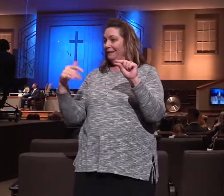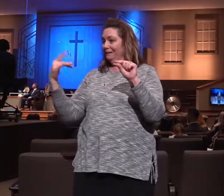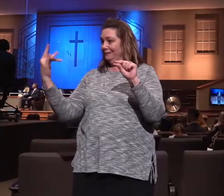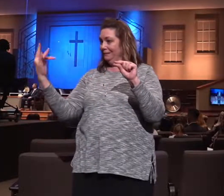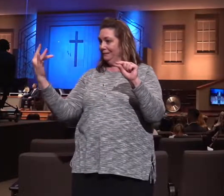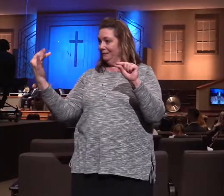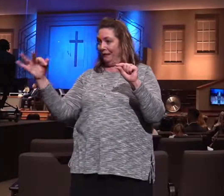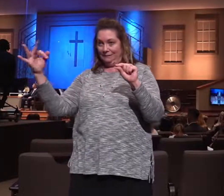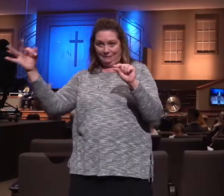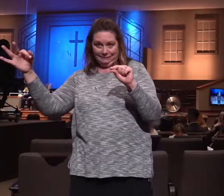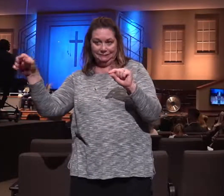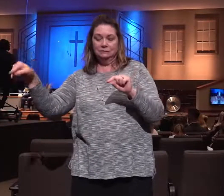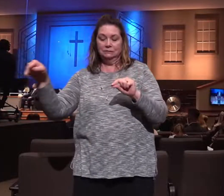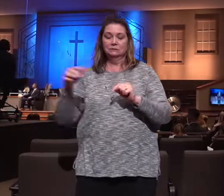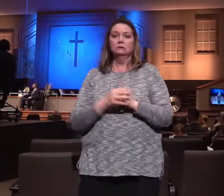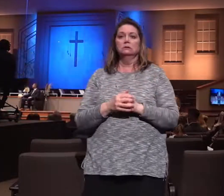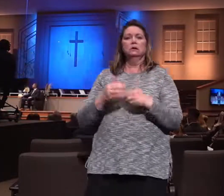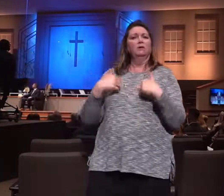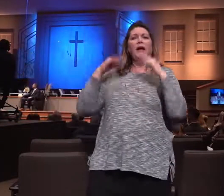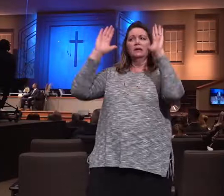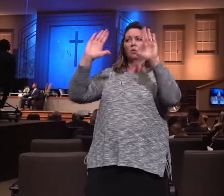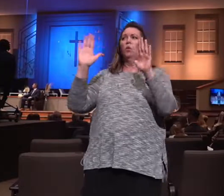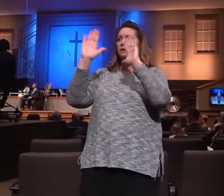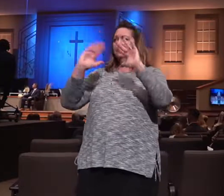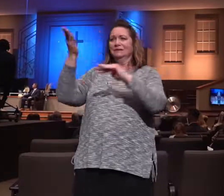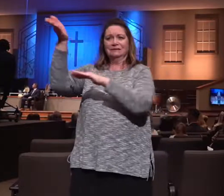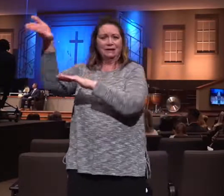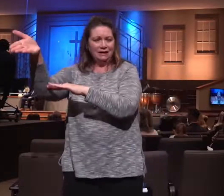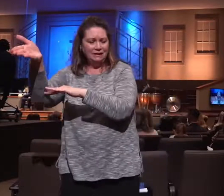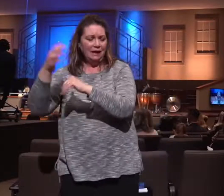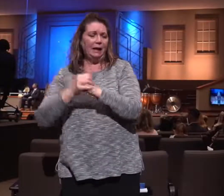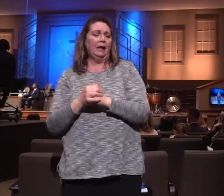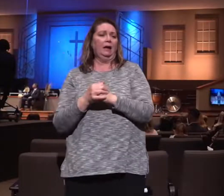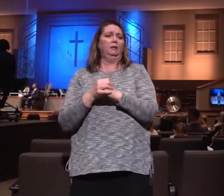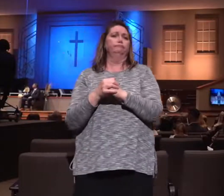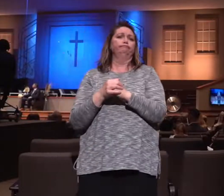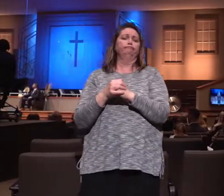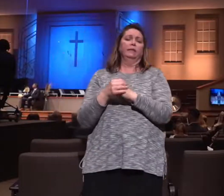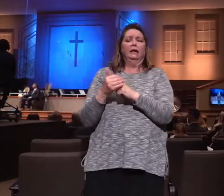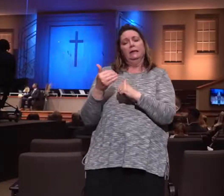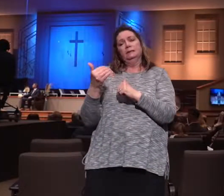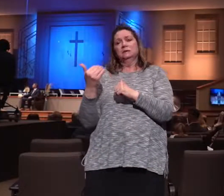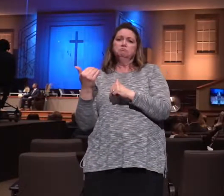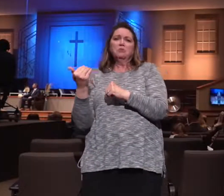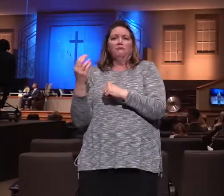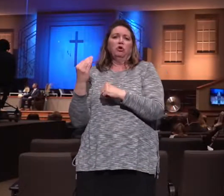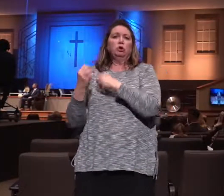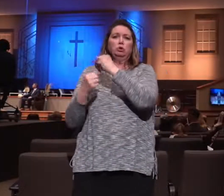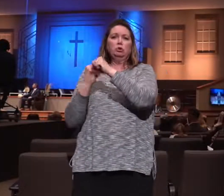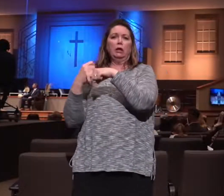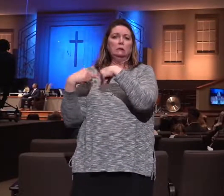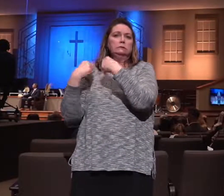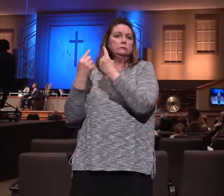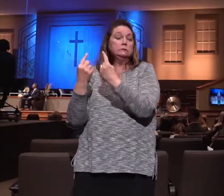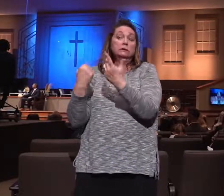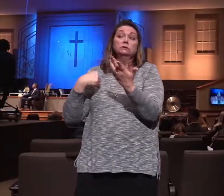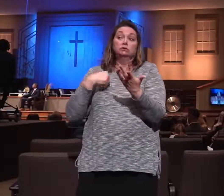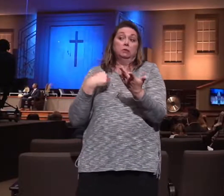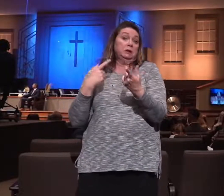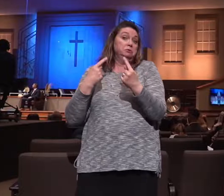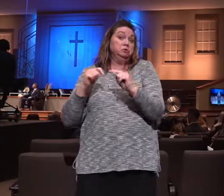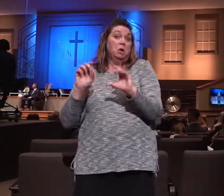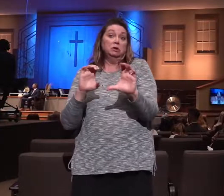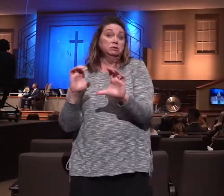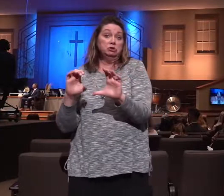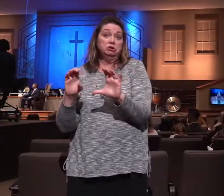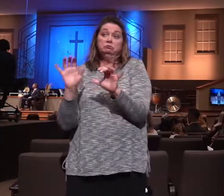with him down there and a wonderful Sunday when he was there. And over these last few years since then, we've been trying to do what New